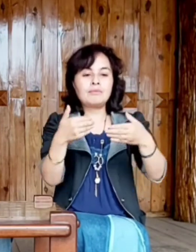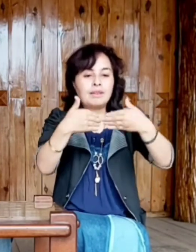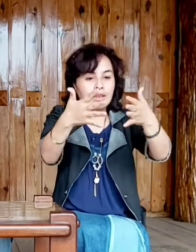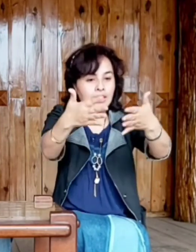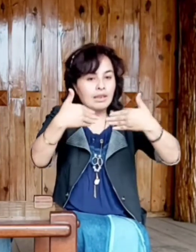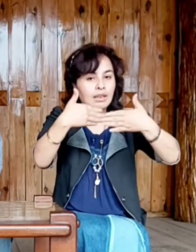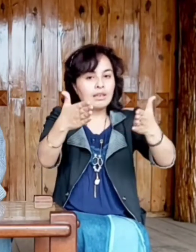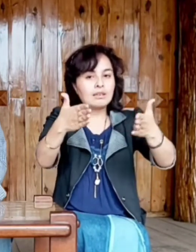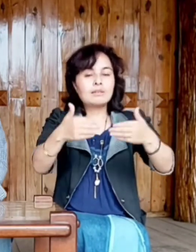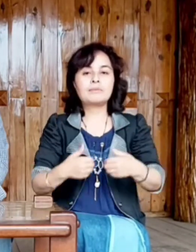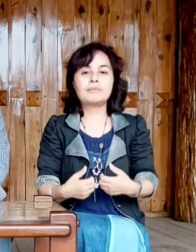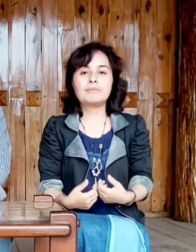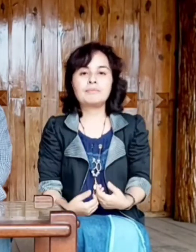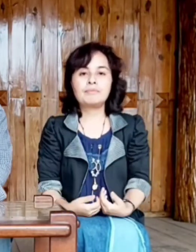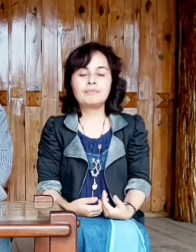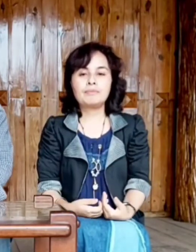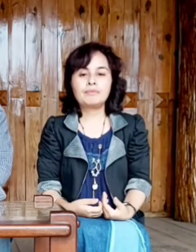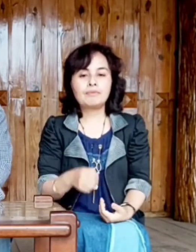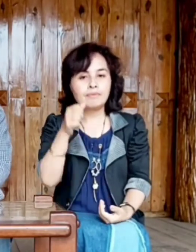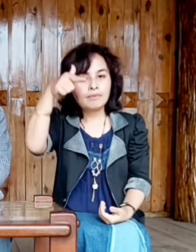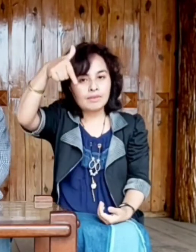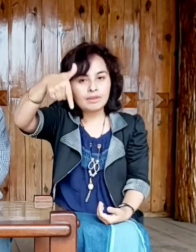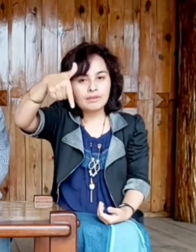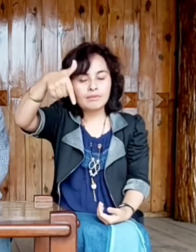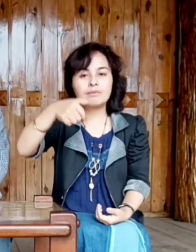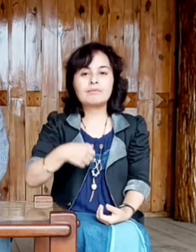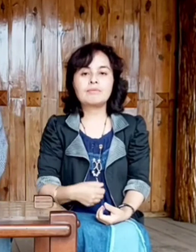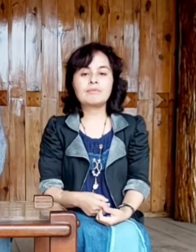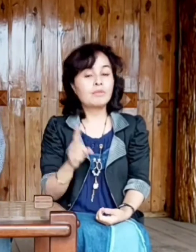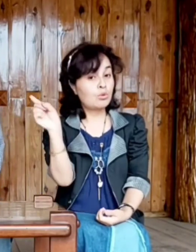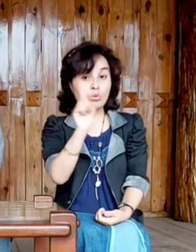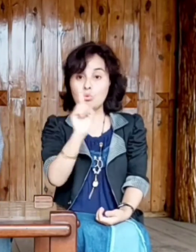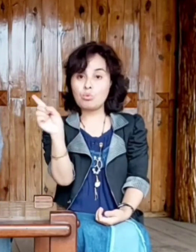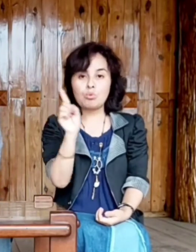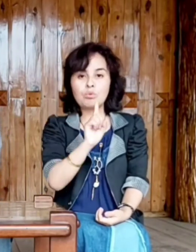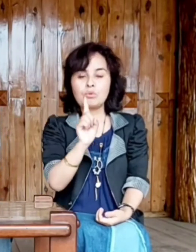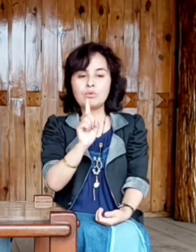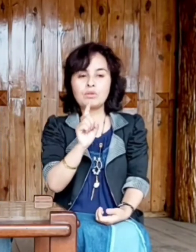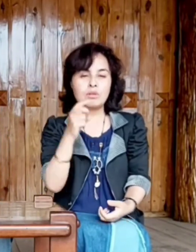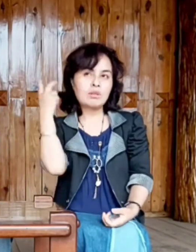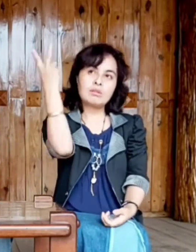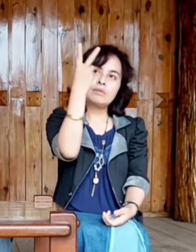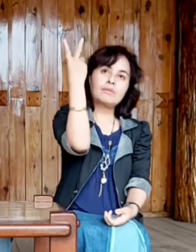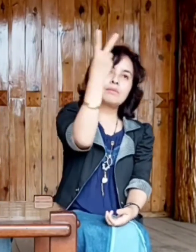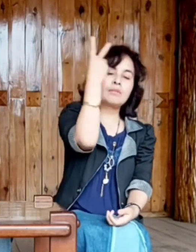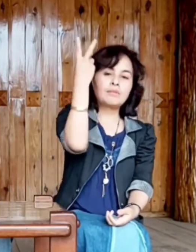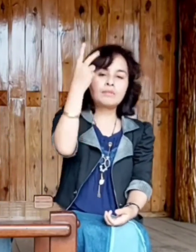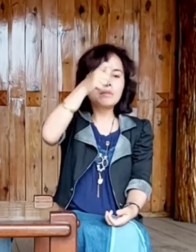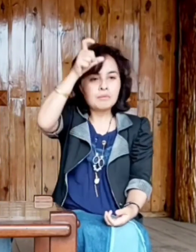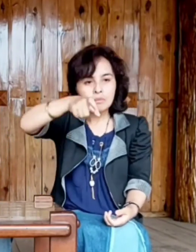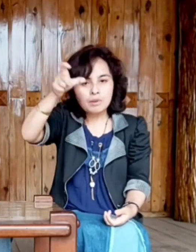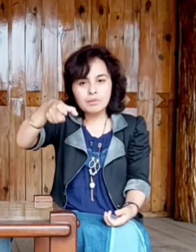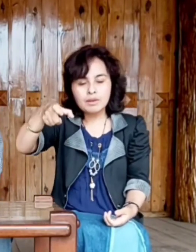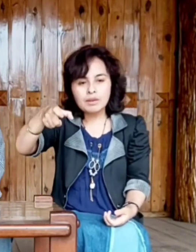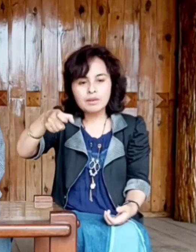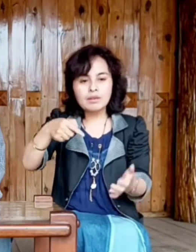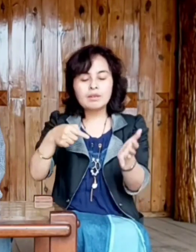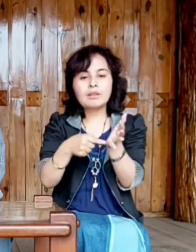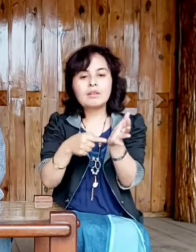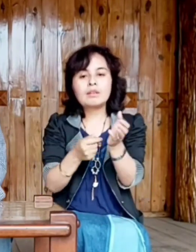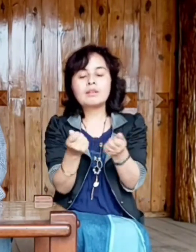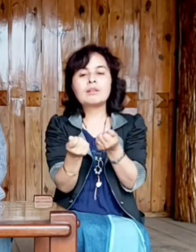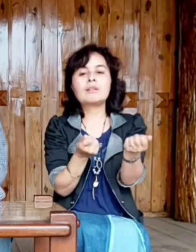gates. Number 7, don't travel in public